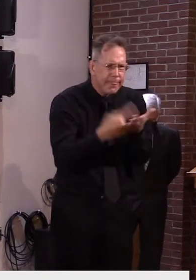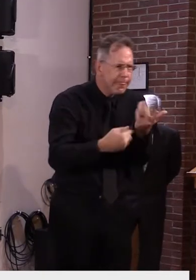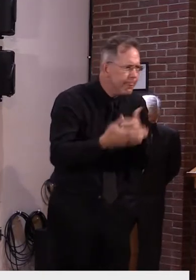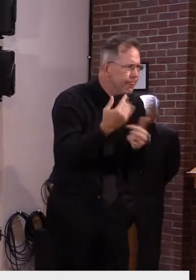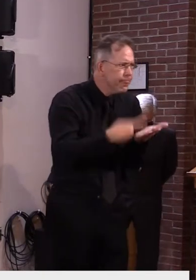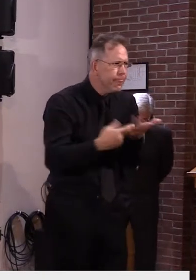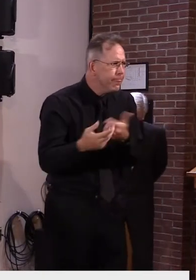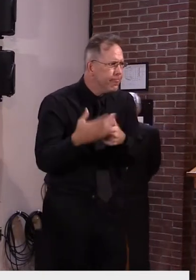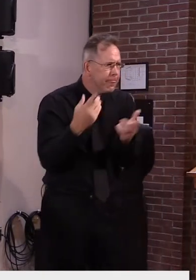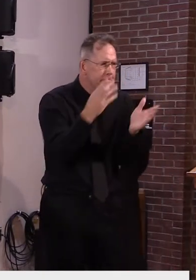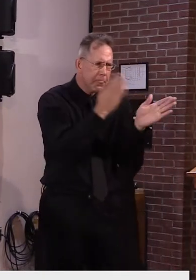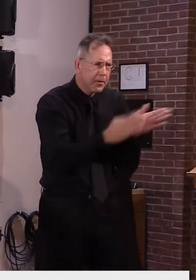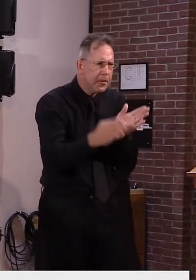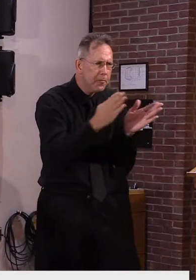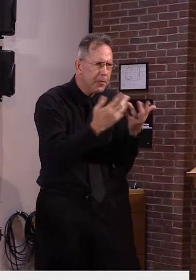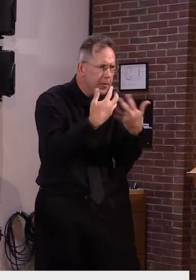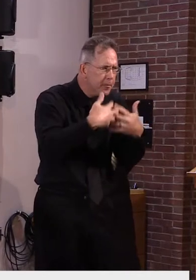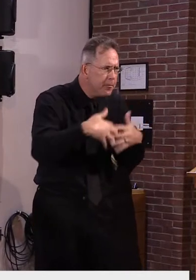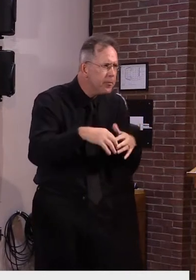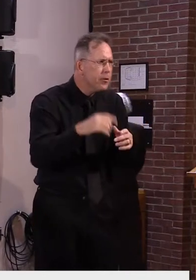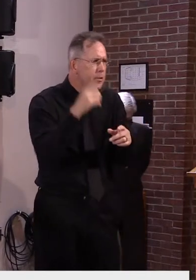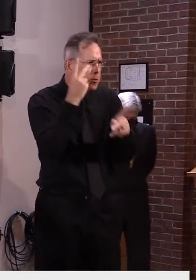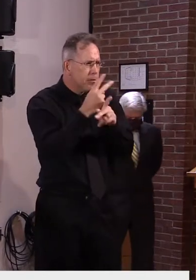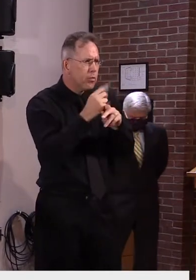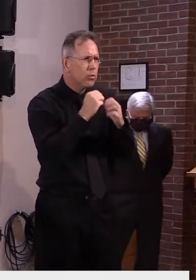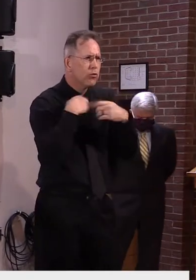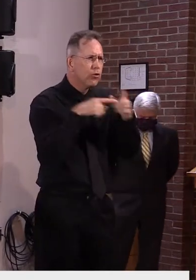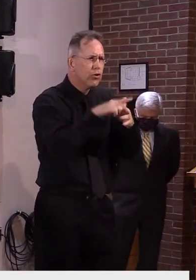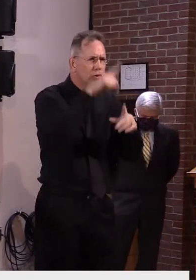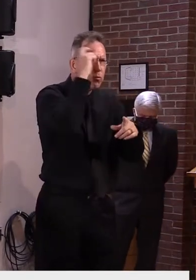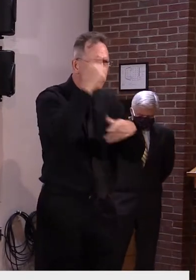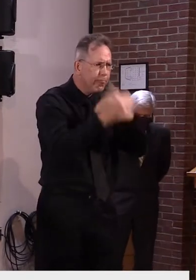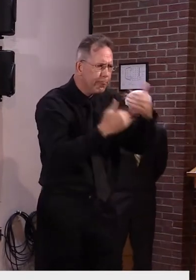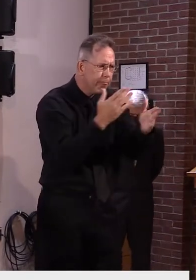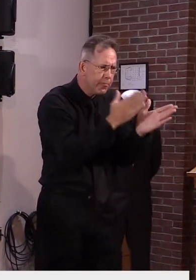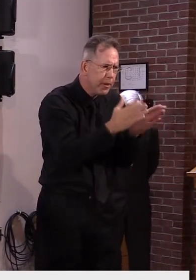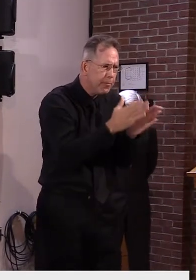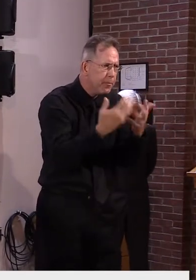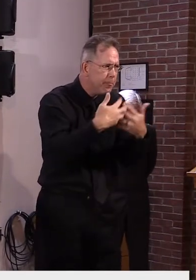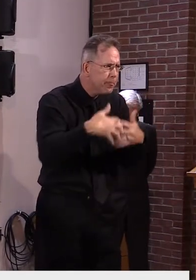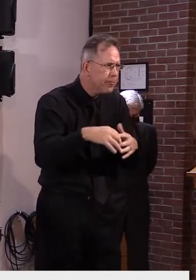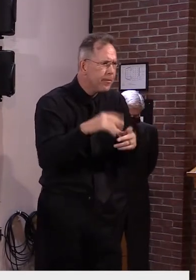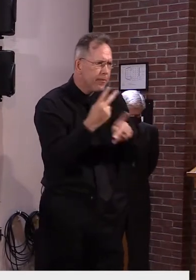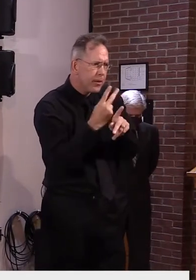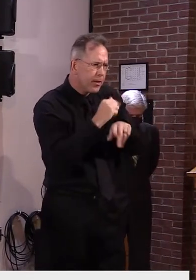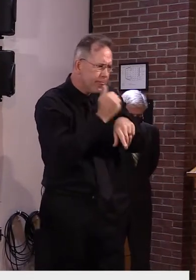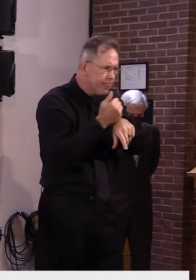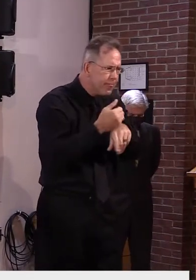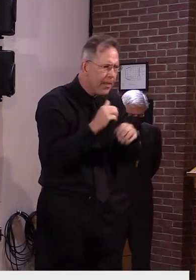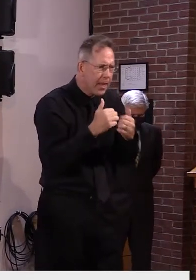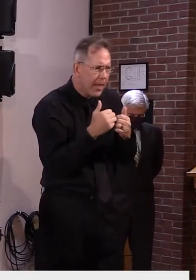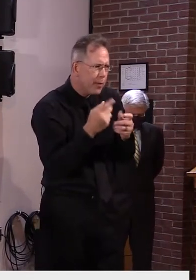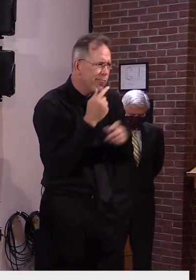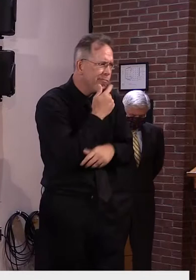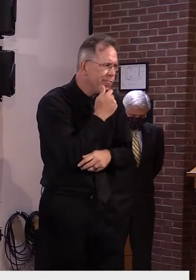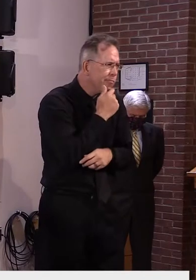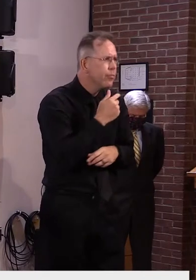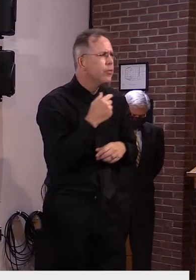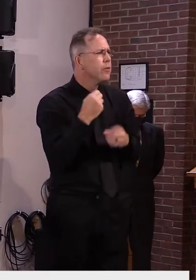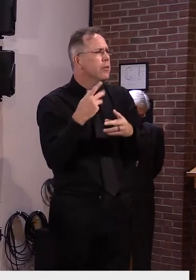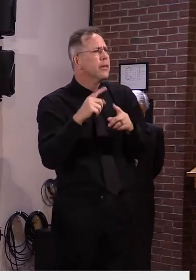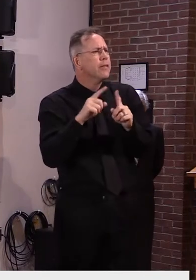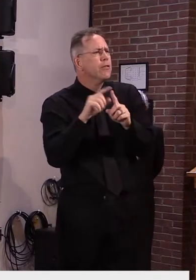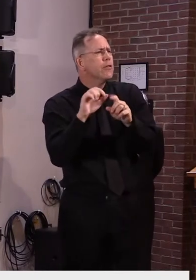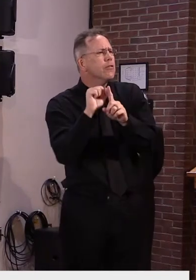our schools was significant and required all of our capacity to focus on this important work. This meant that in many cases, our typical summer